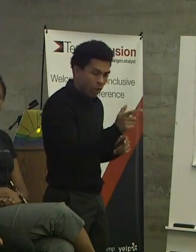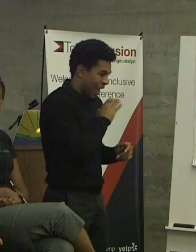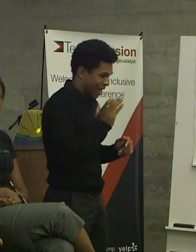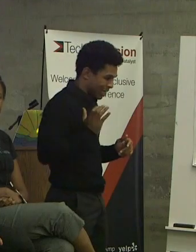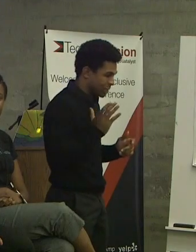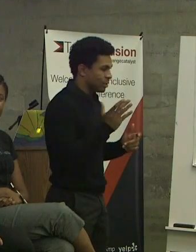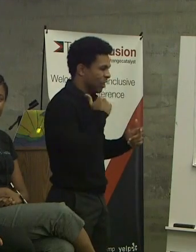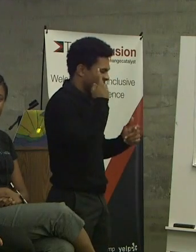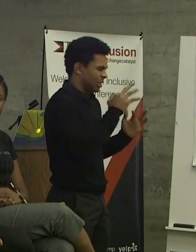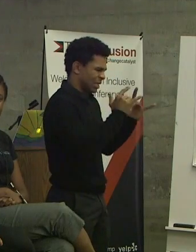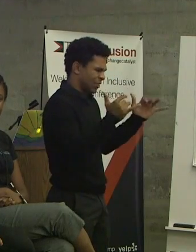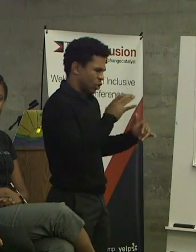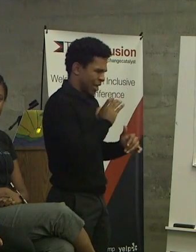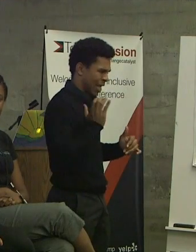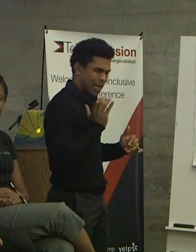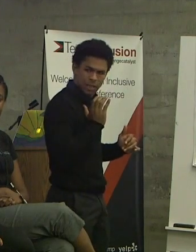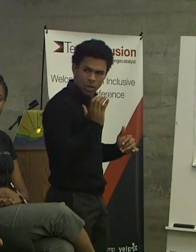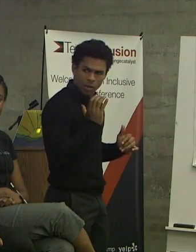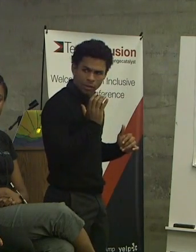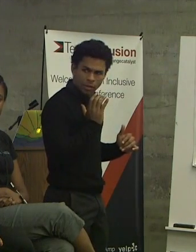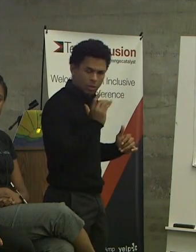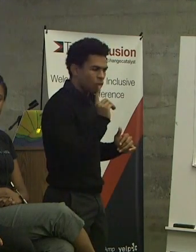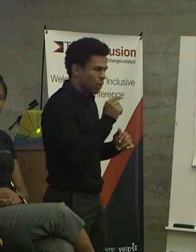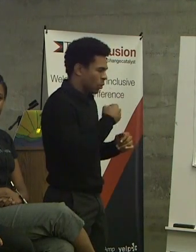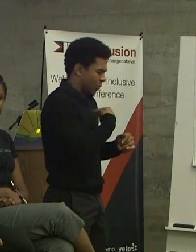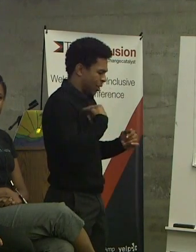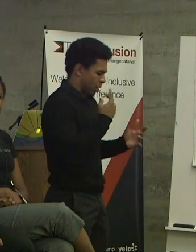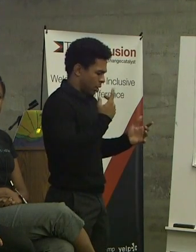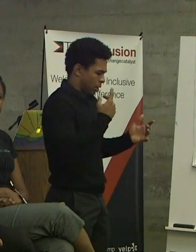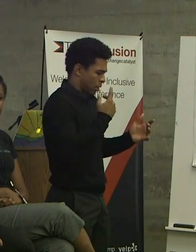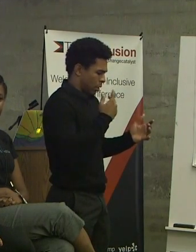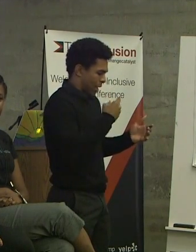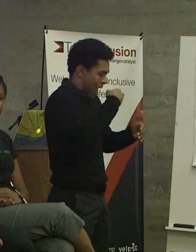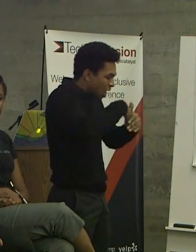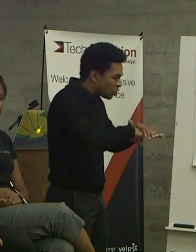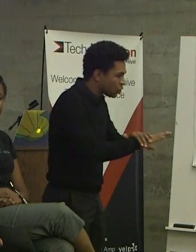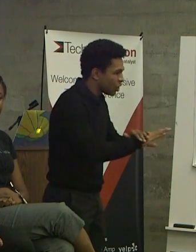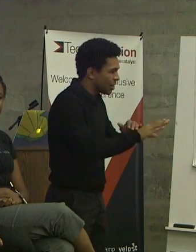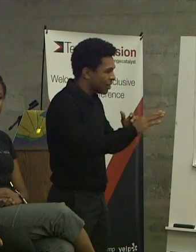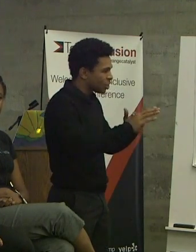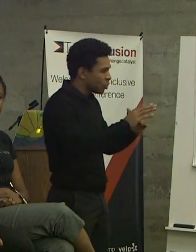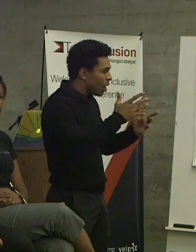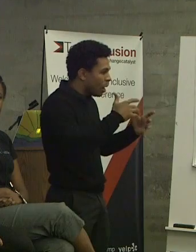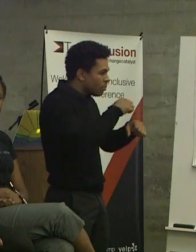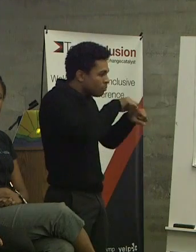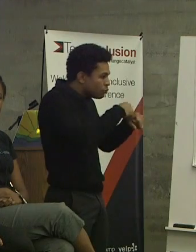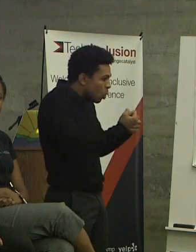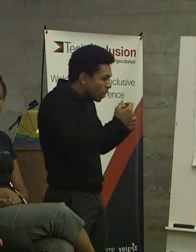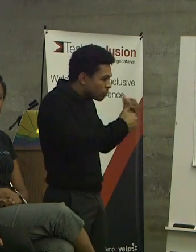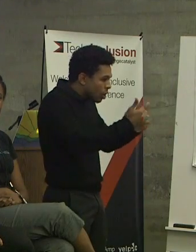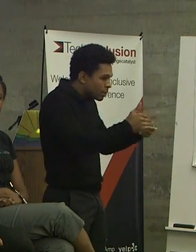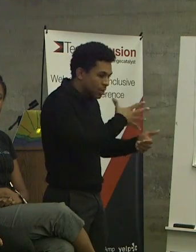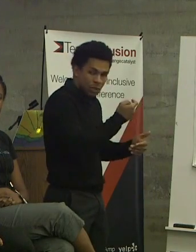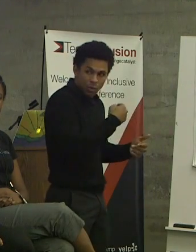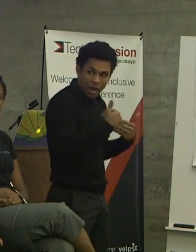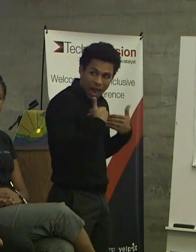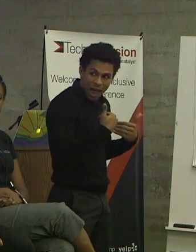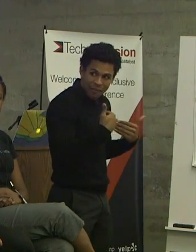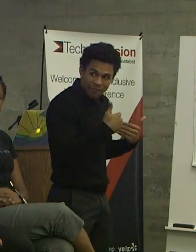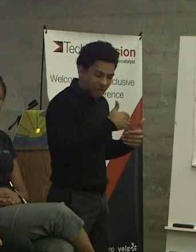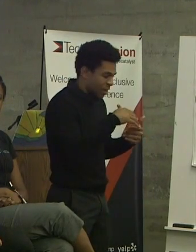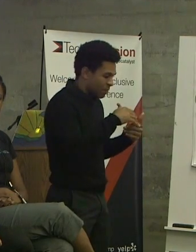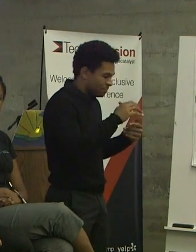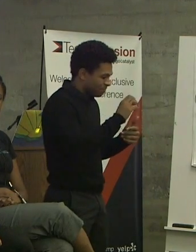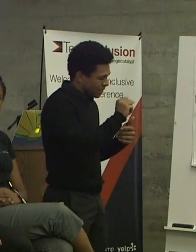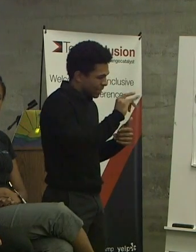diverse candidates, we come in such a broken process, and we have this stigma pressure of, like, we're applying to